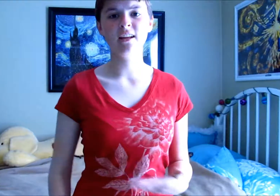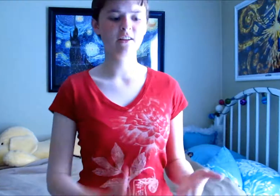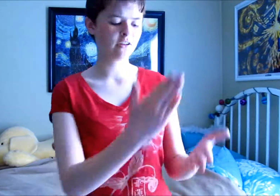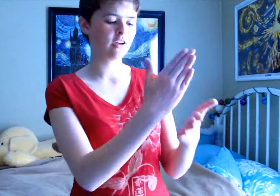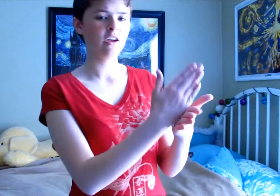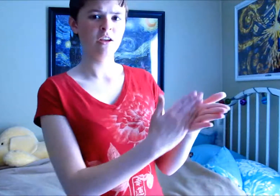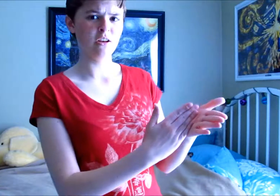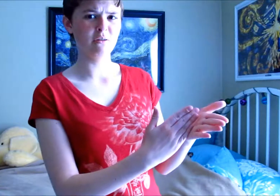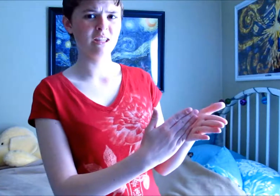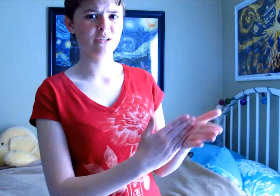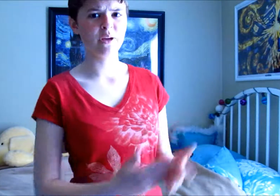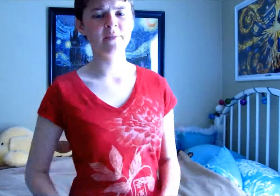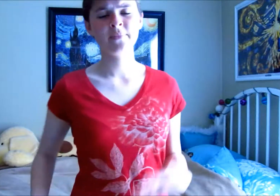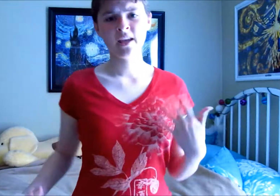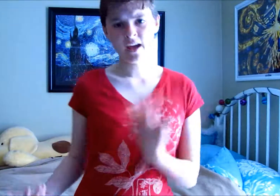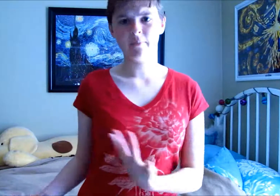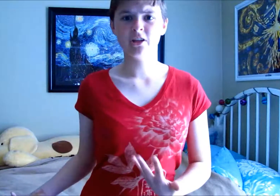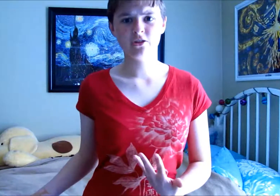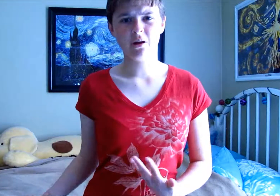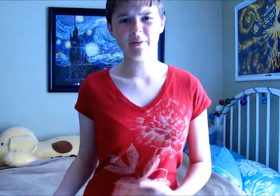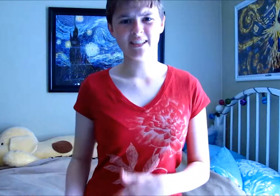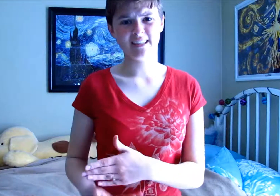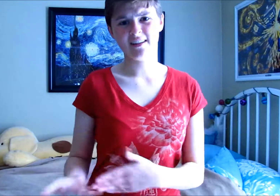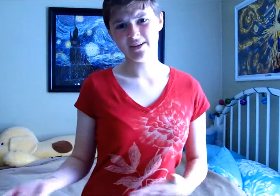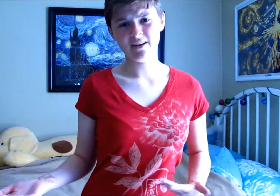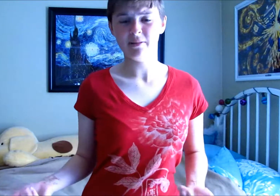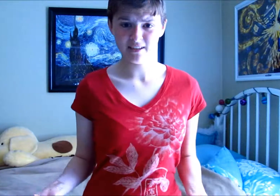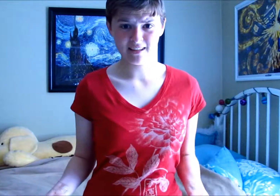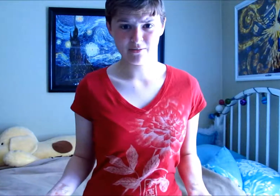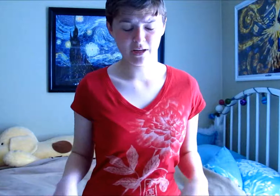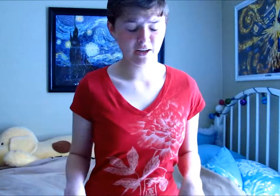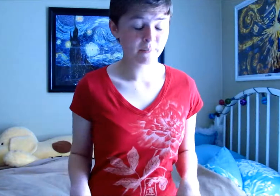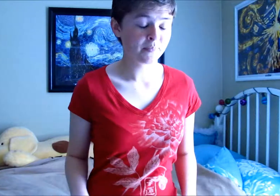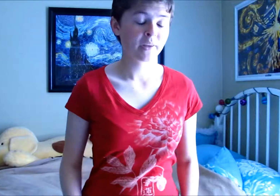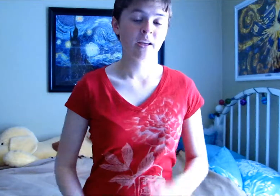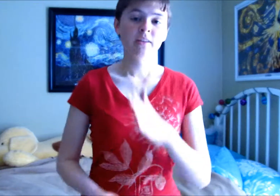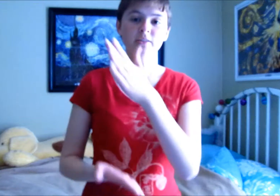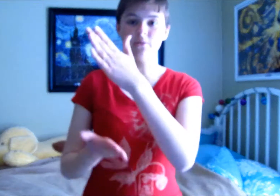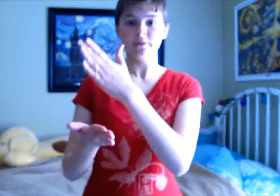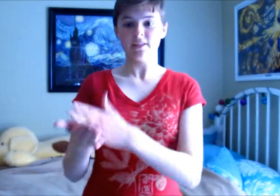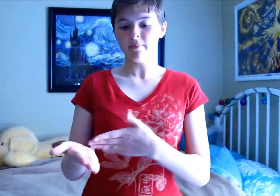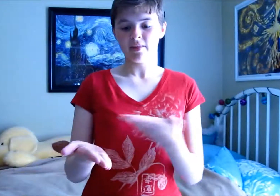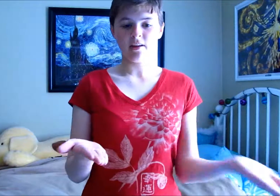right-handed, do it this way. I'm going to do all my signs left-handed because that's what I know. So something